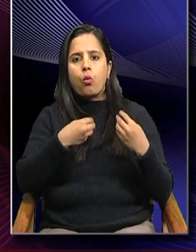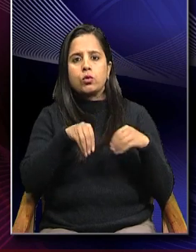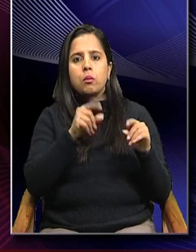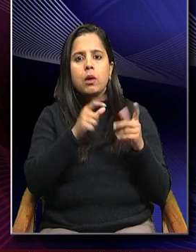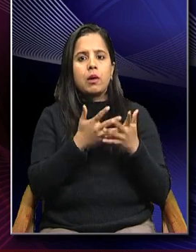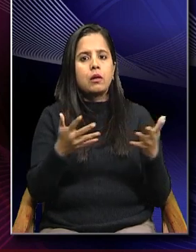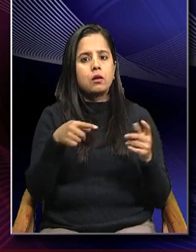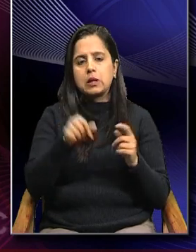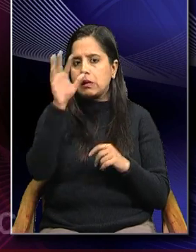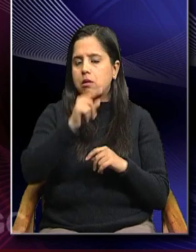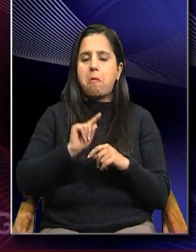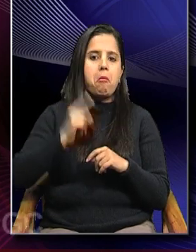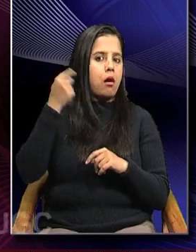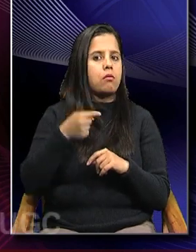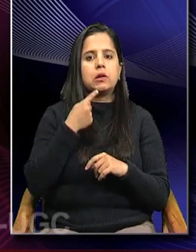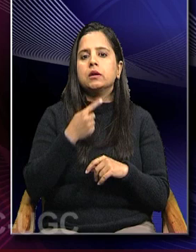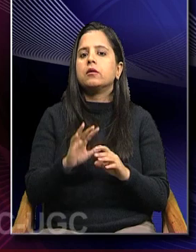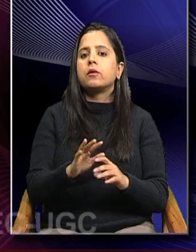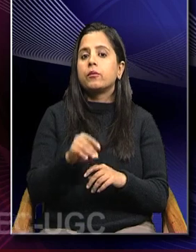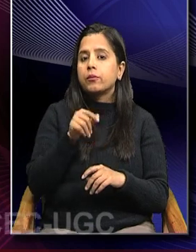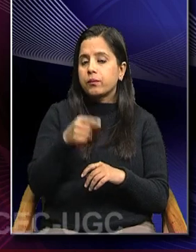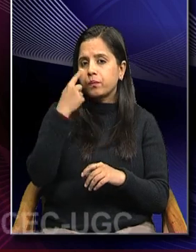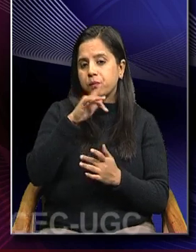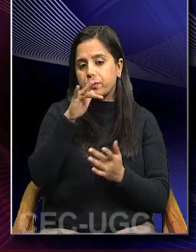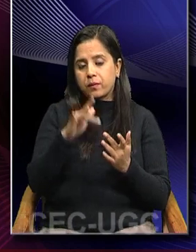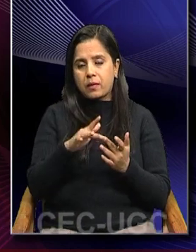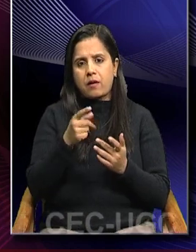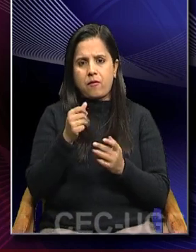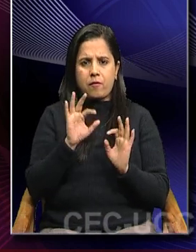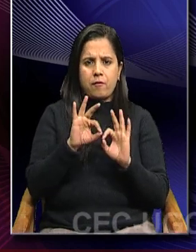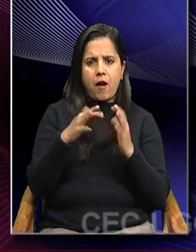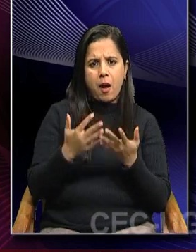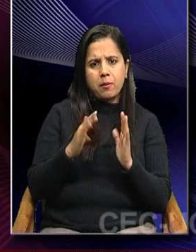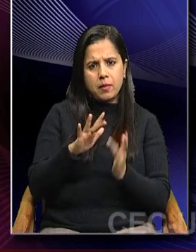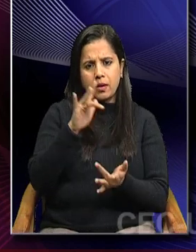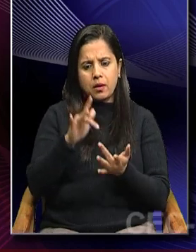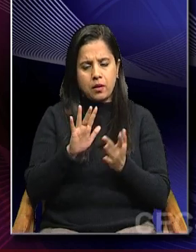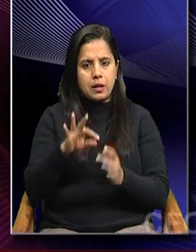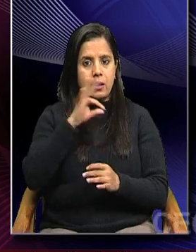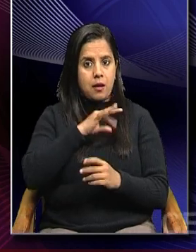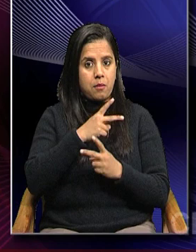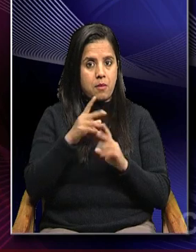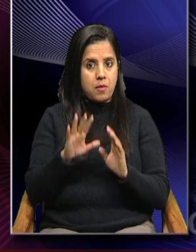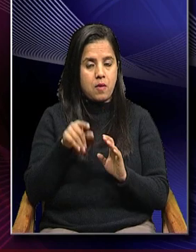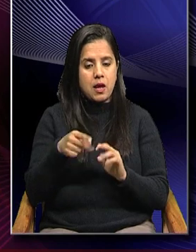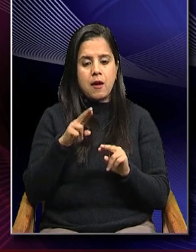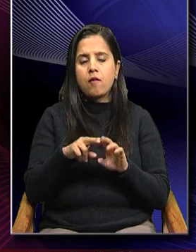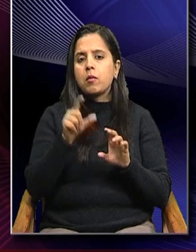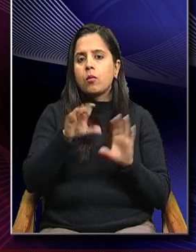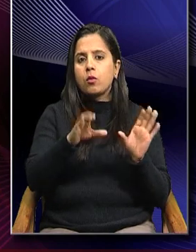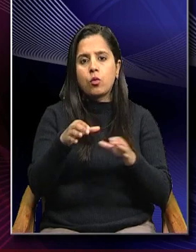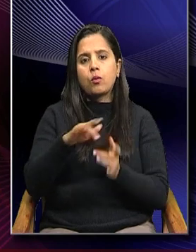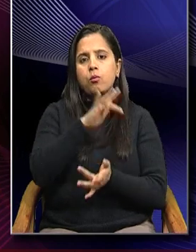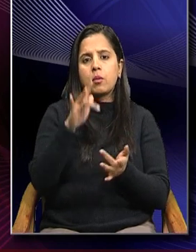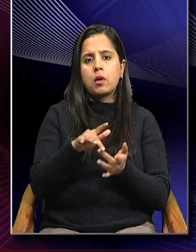for these products. And the middle class, in terms of income, if we classify the population, the